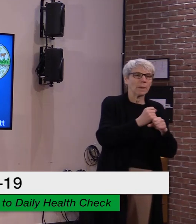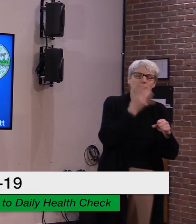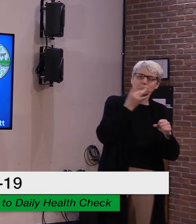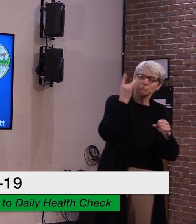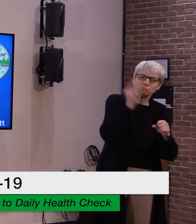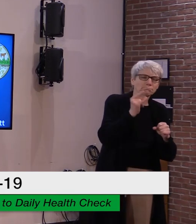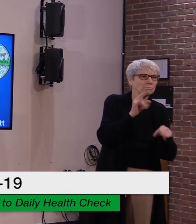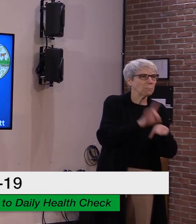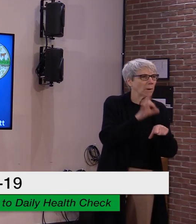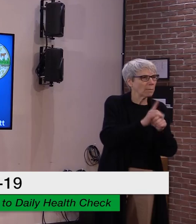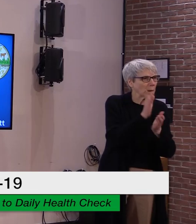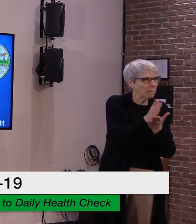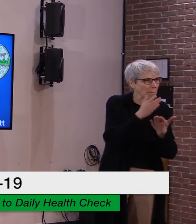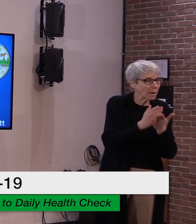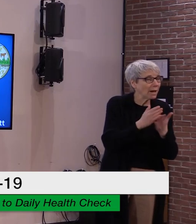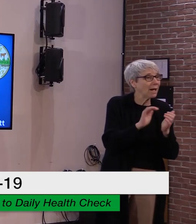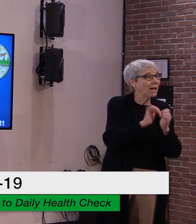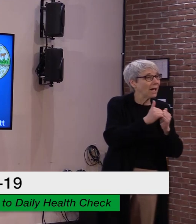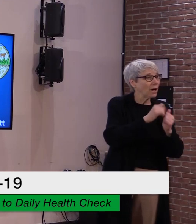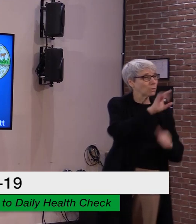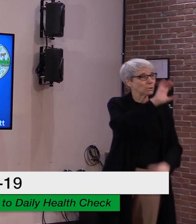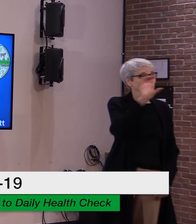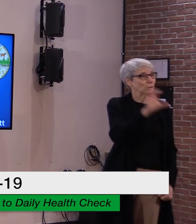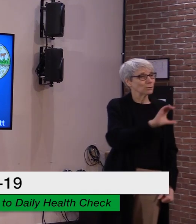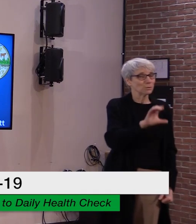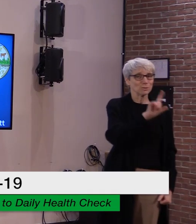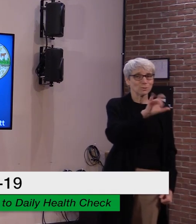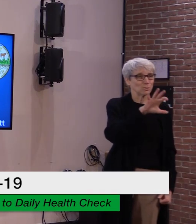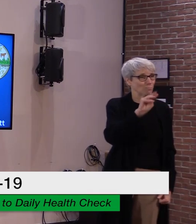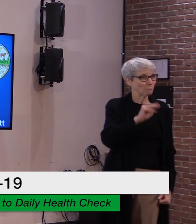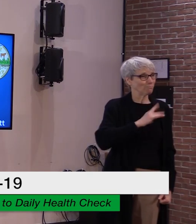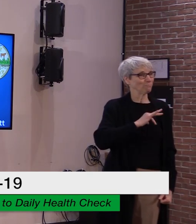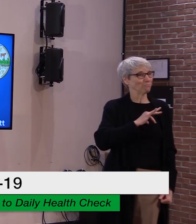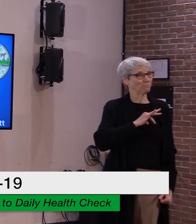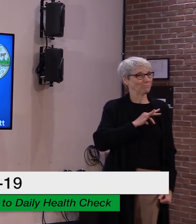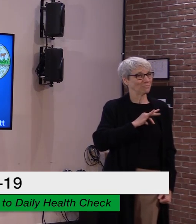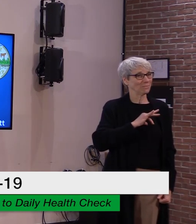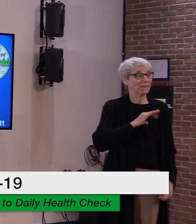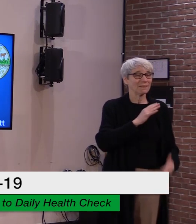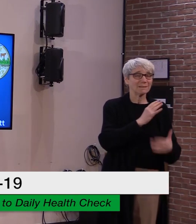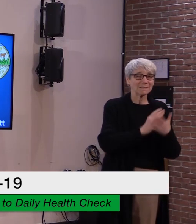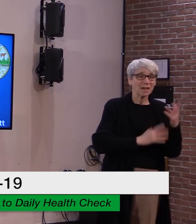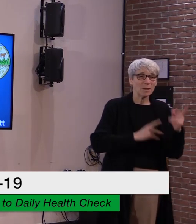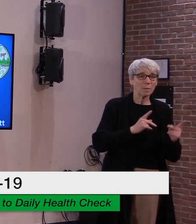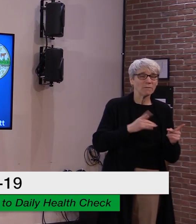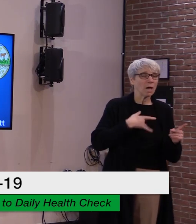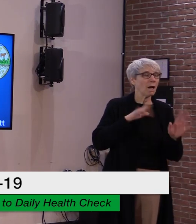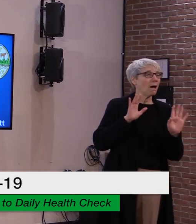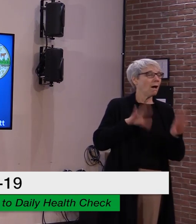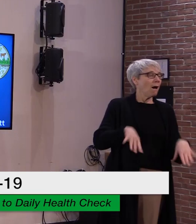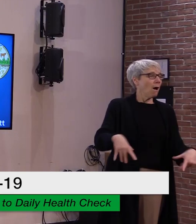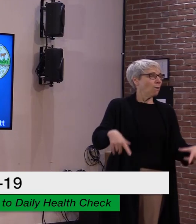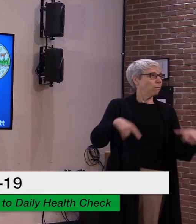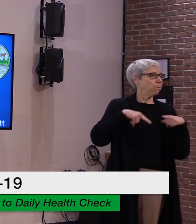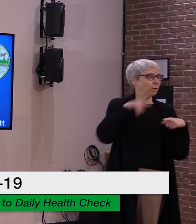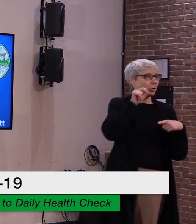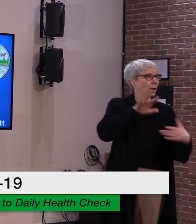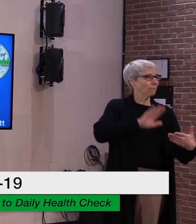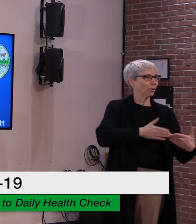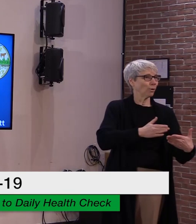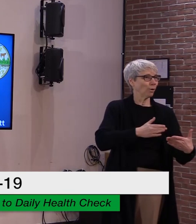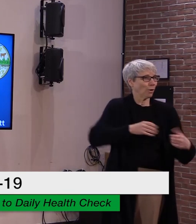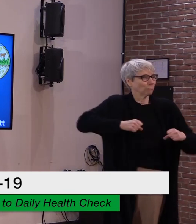recipe some may enjoy not having to cook think of everyone you would normally look forward to seeing and give them a